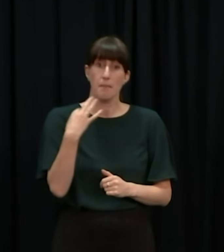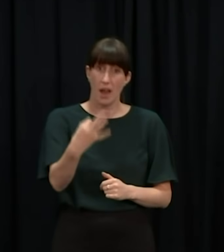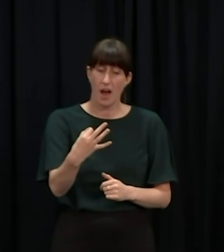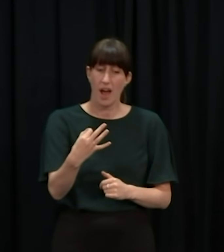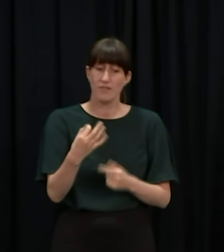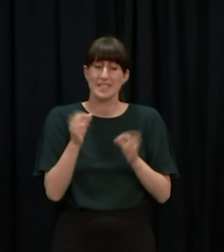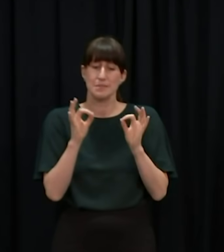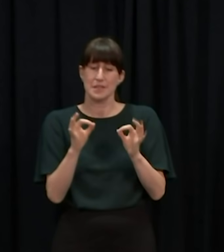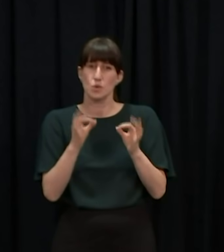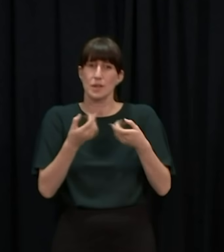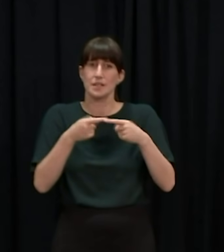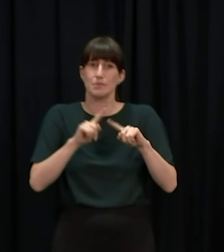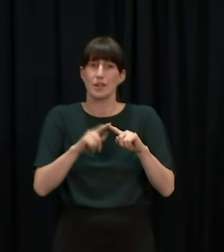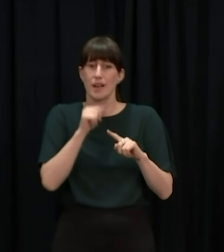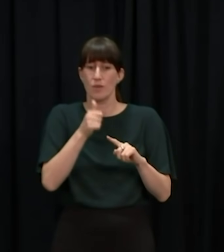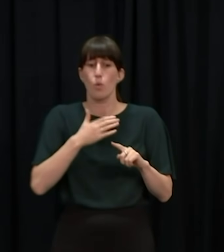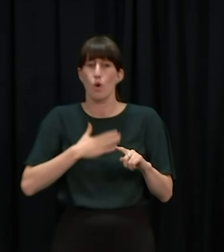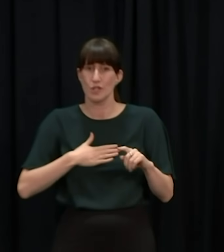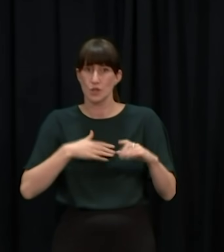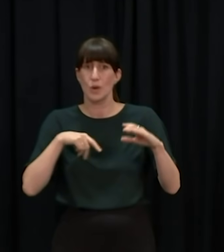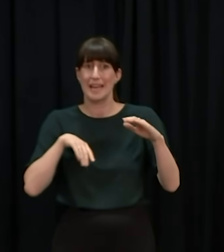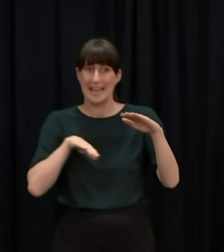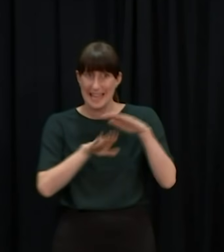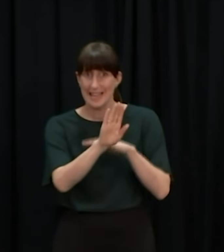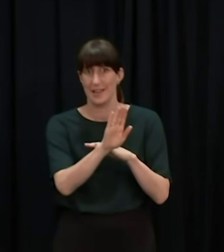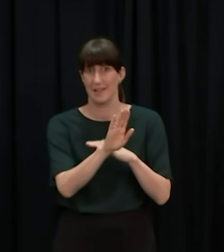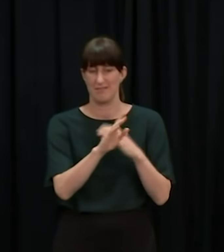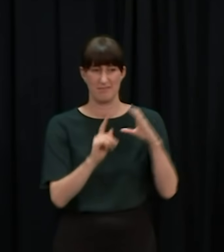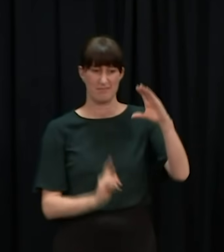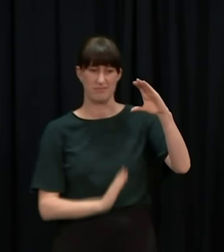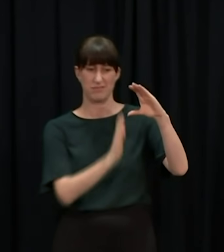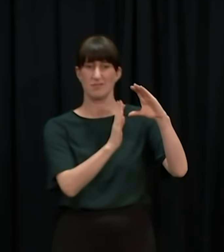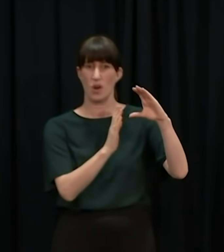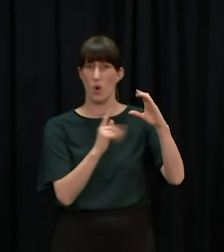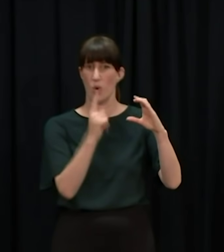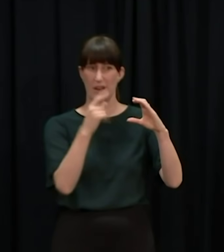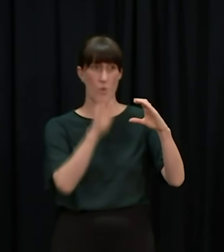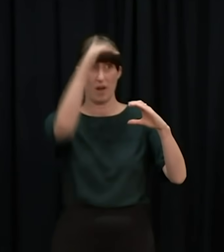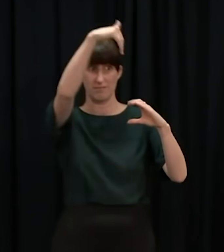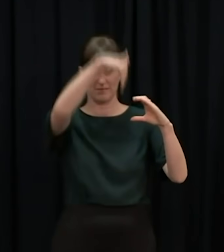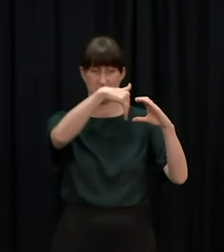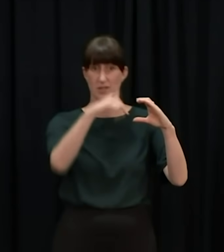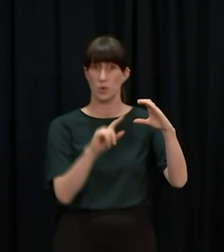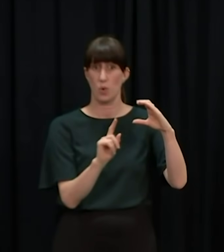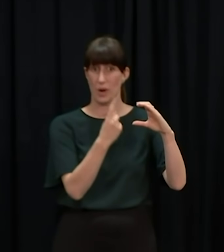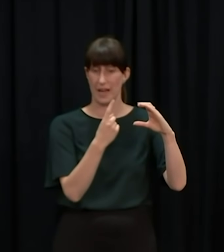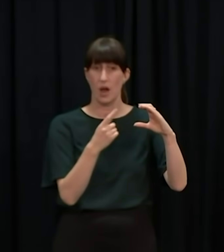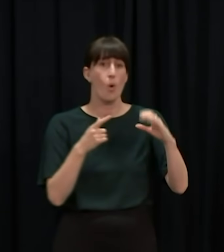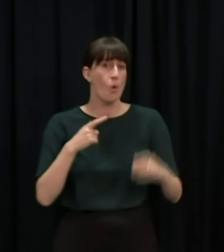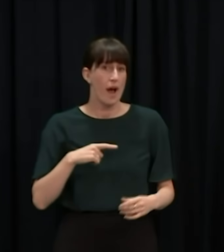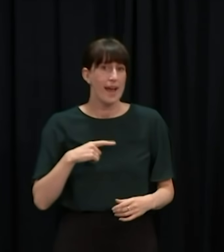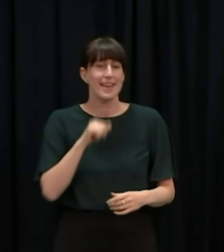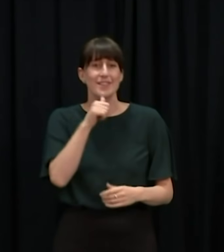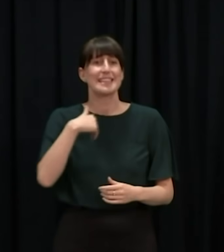who want to cross the Alert Level boundary one way into Auckland to provide support or care to a